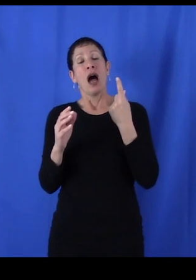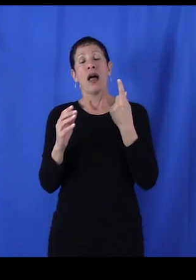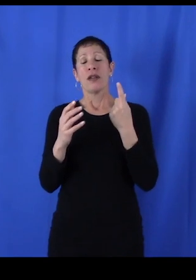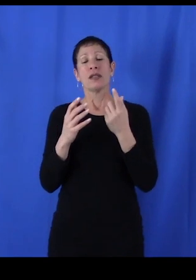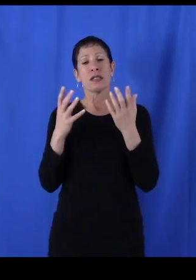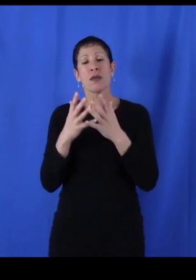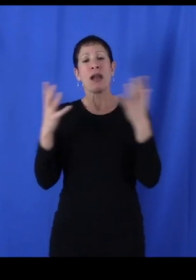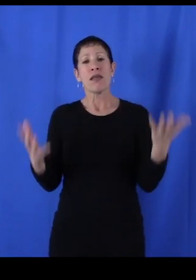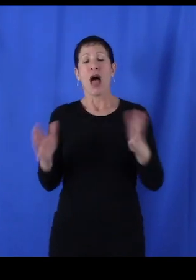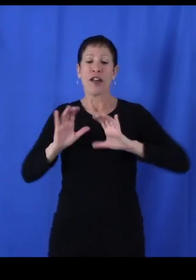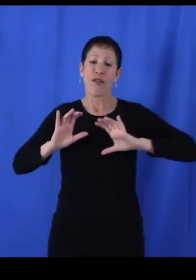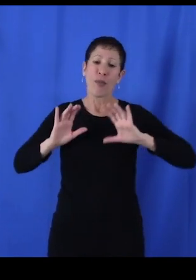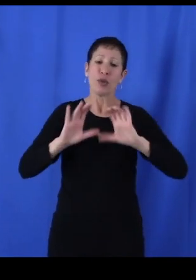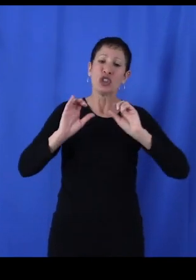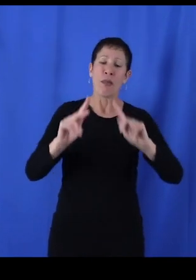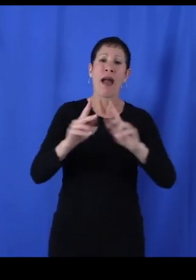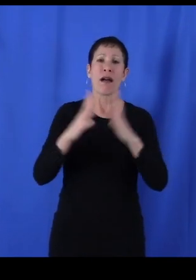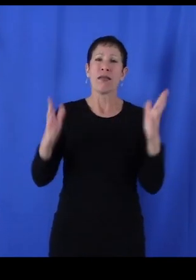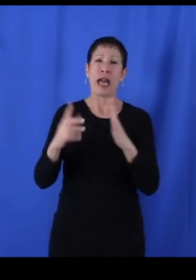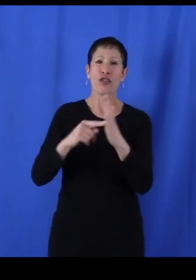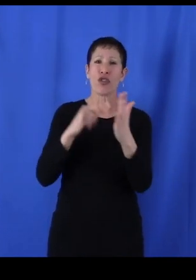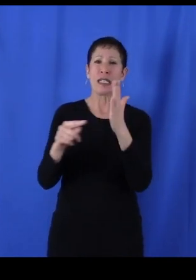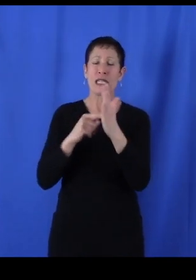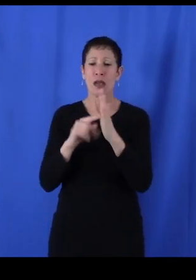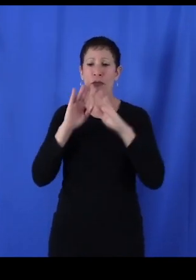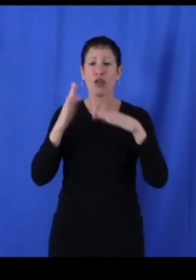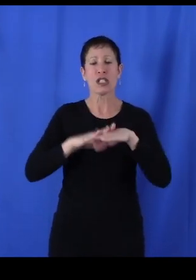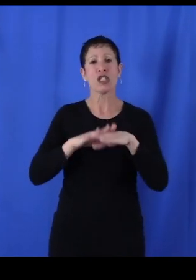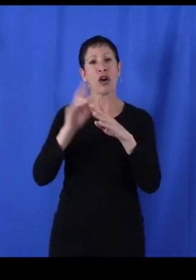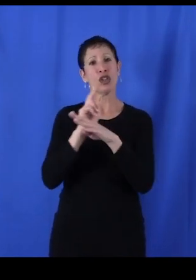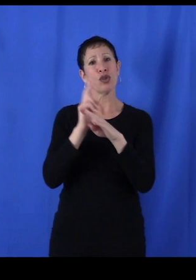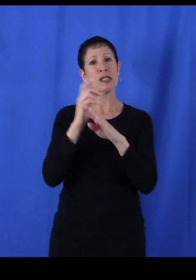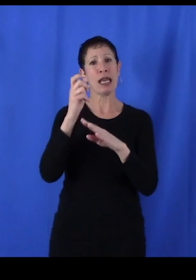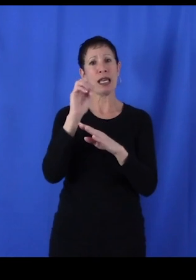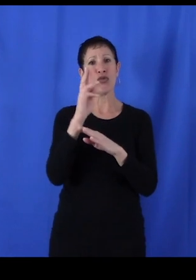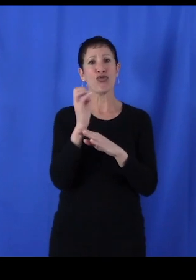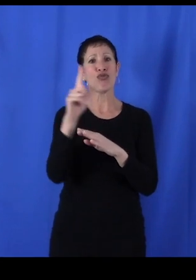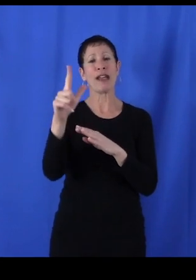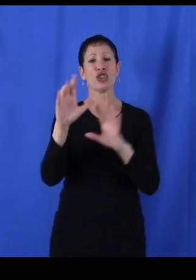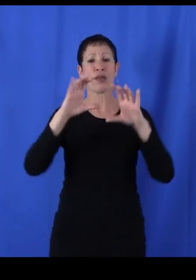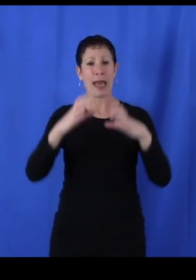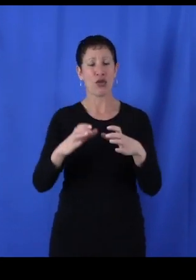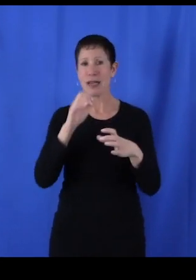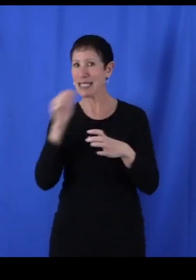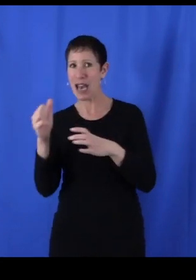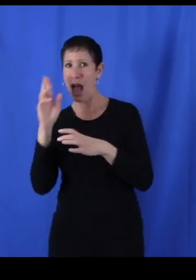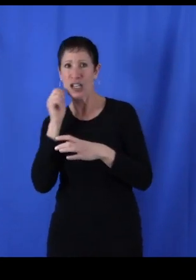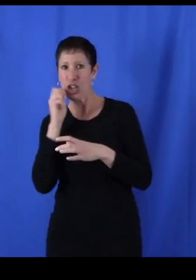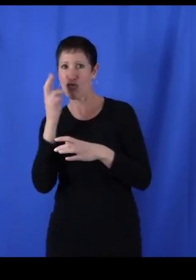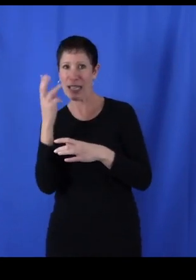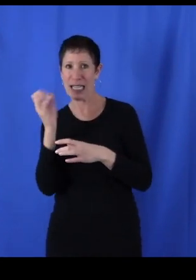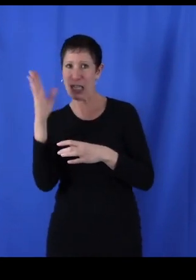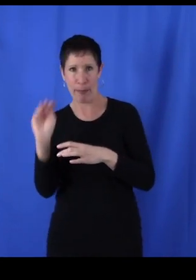Now, a lot of pushback and criticism has focused on the use of racial categories rather than racism,